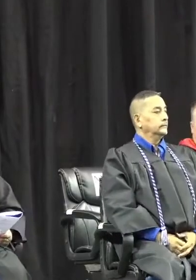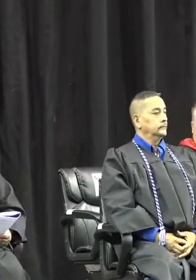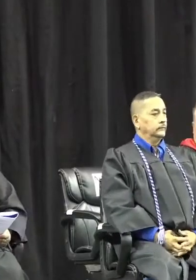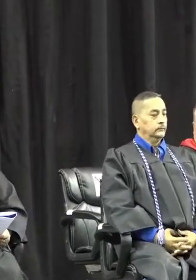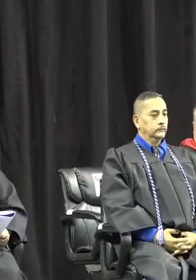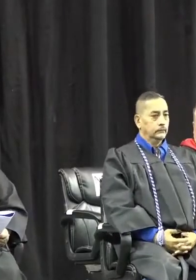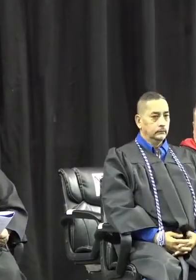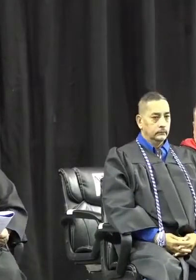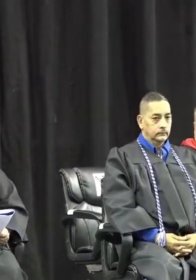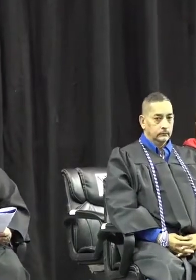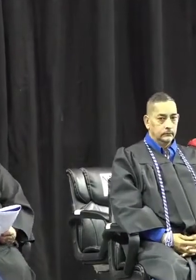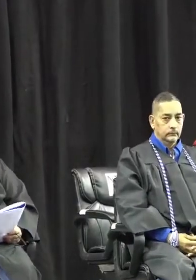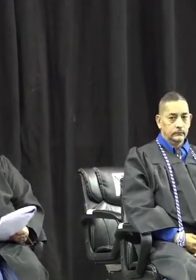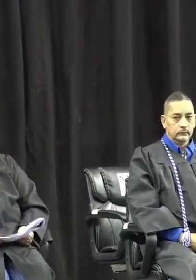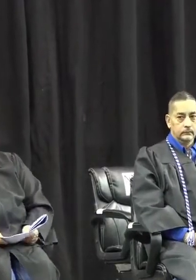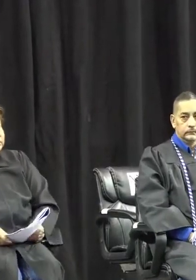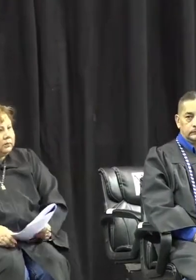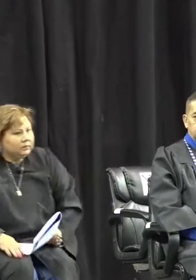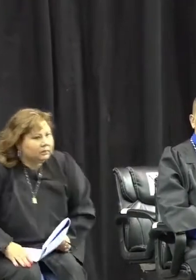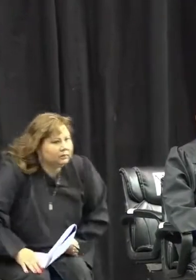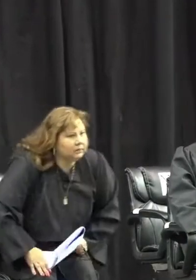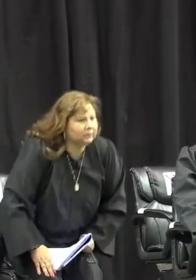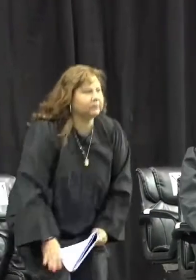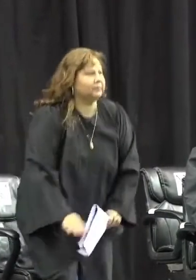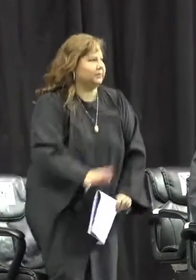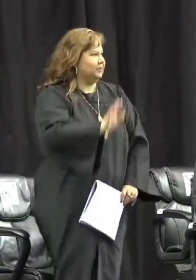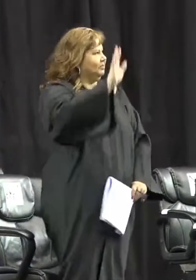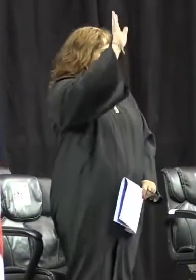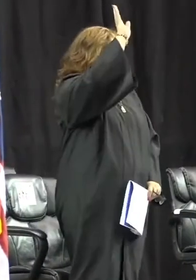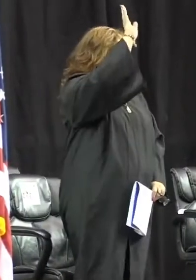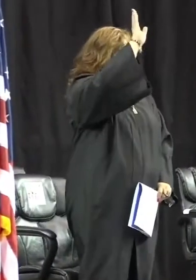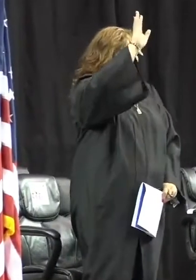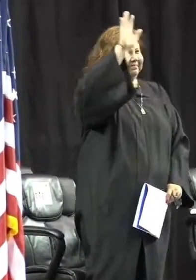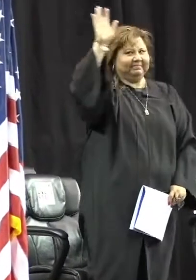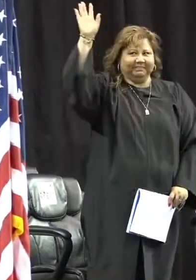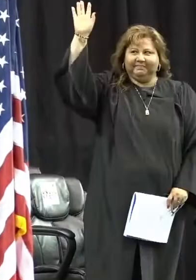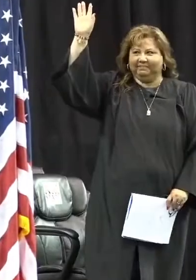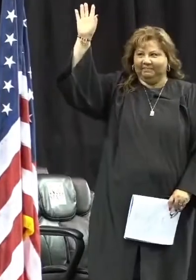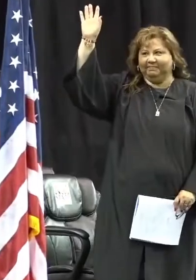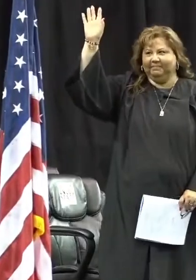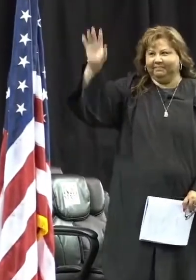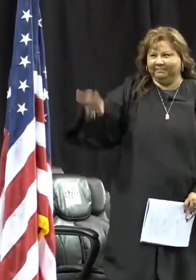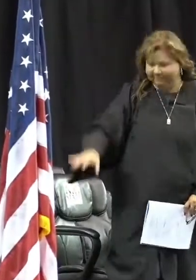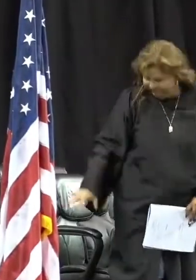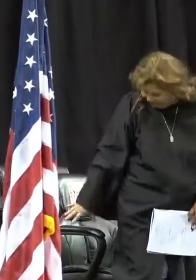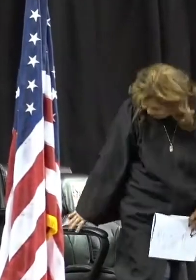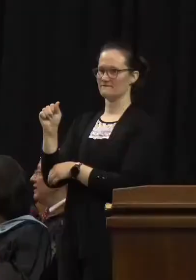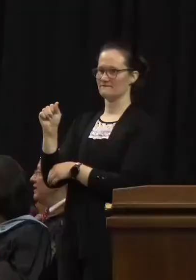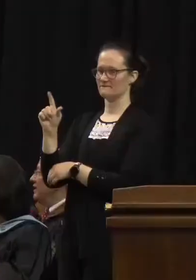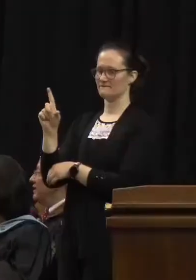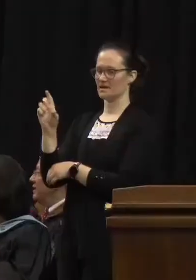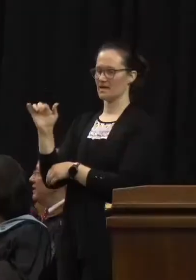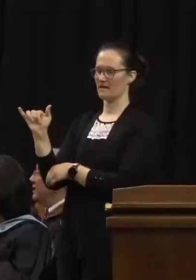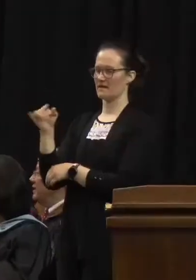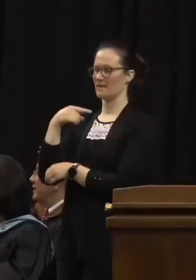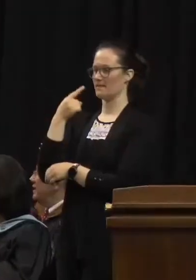Ms. Elva Jarai, Hatch Valley Public Schools.